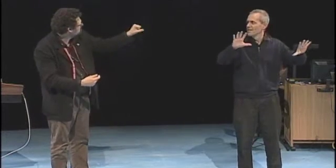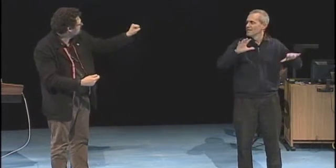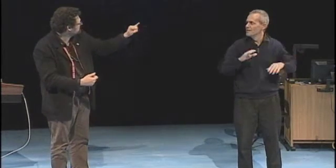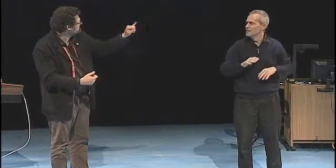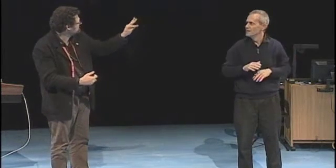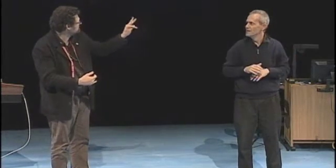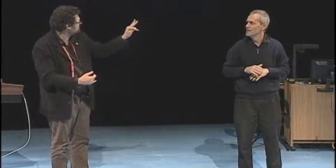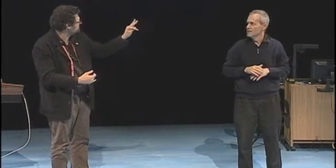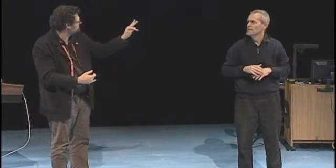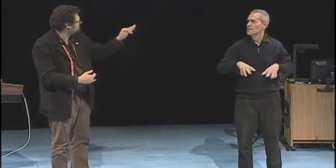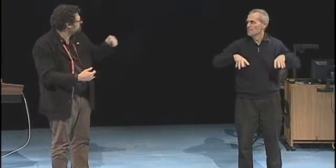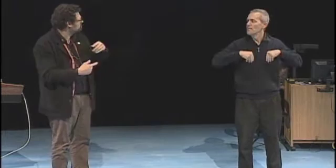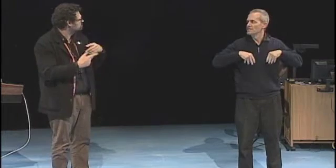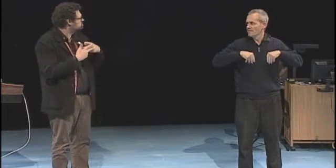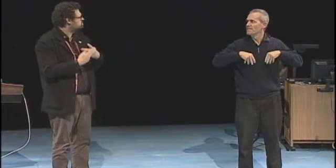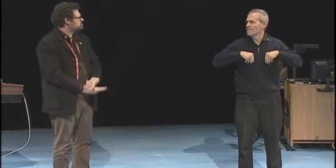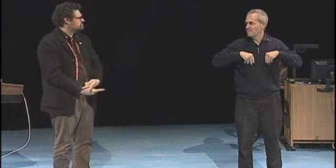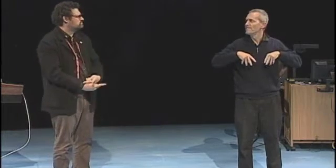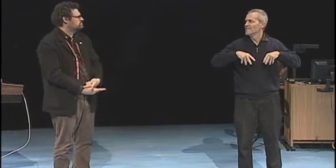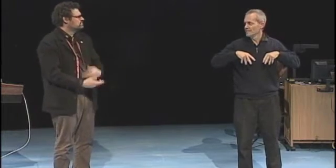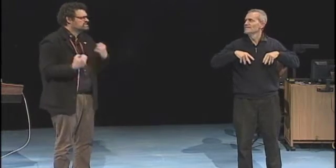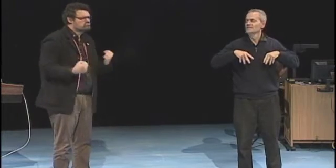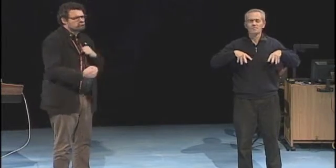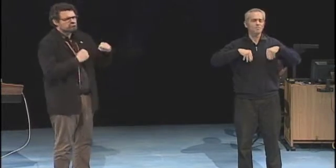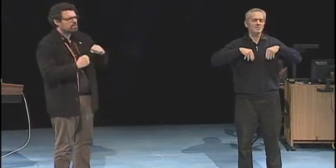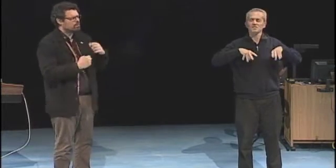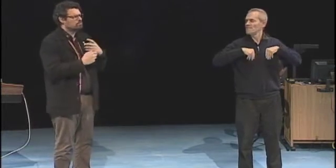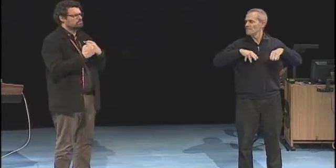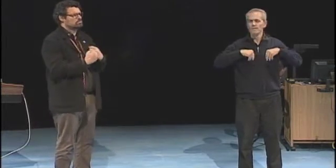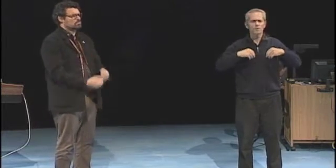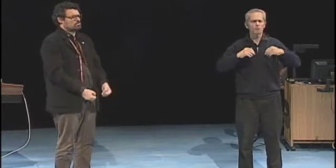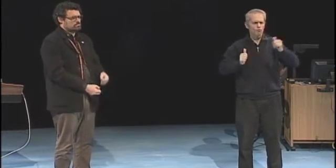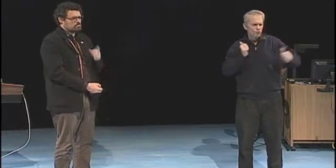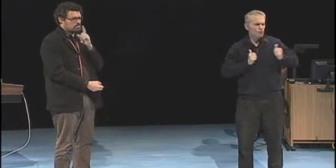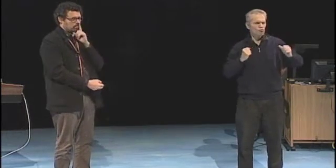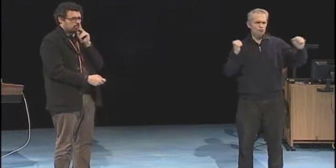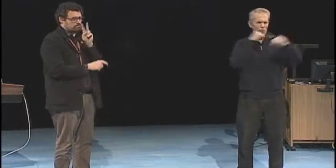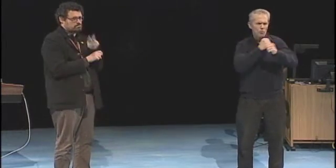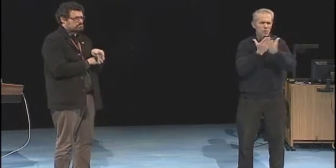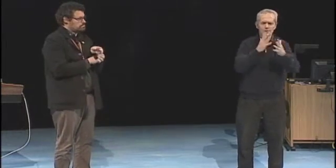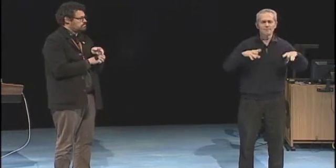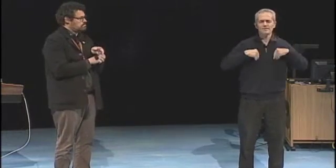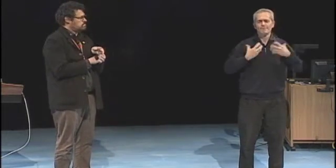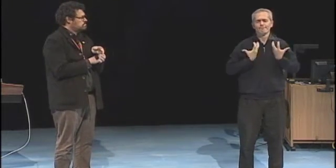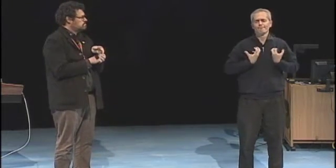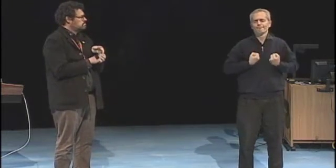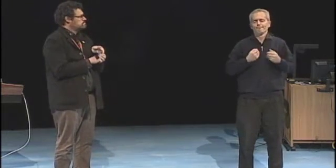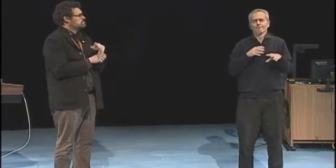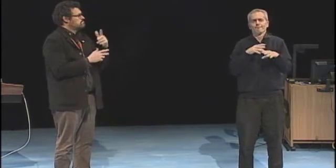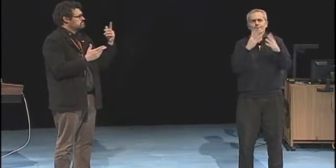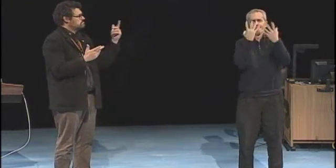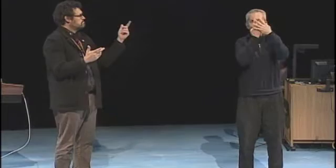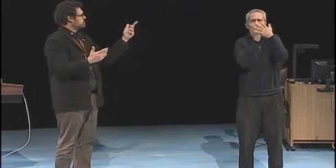On the background of this cage, it represents self-acceptance